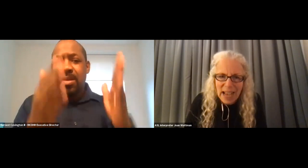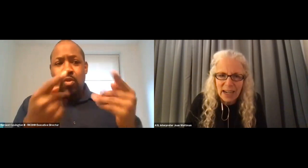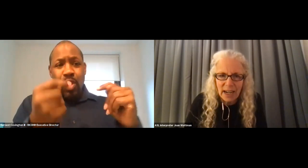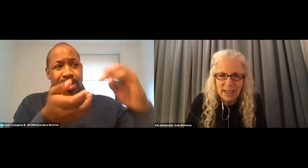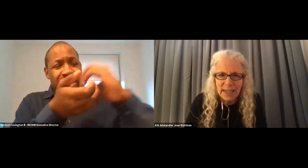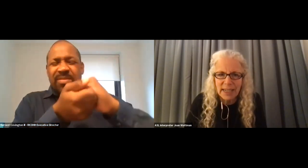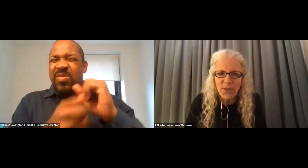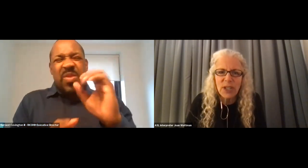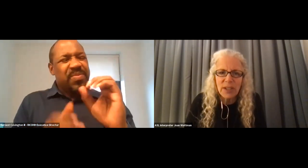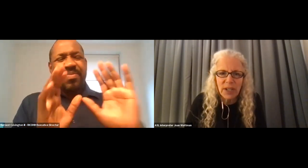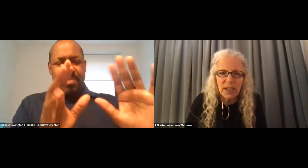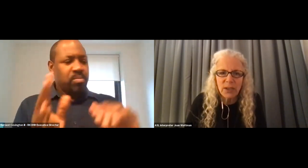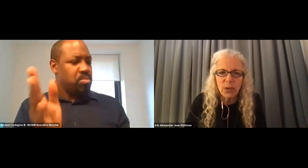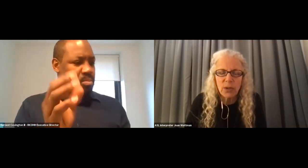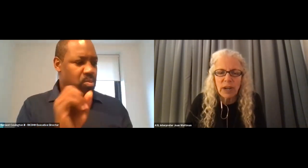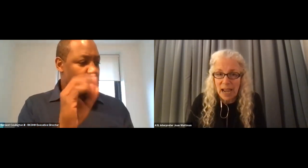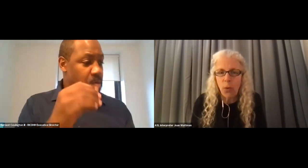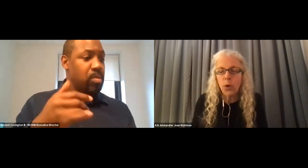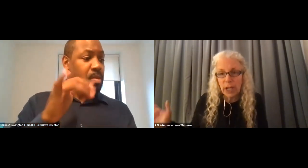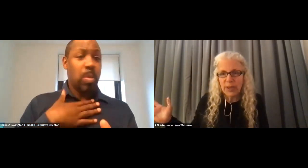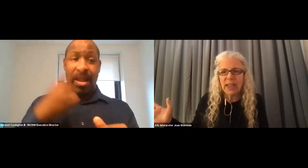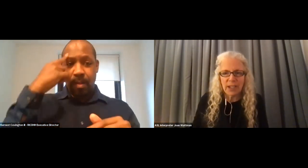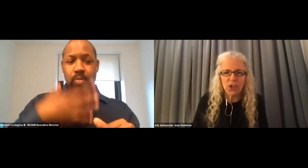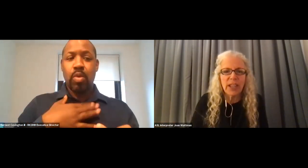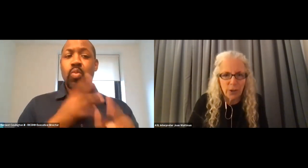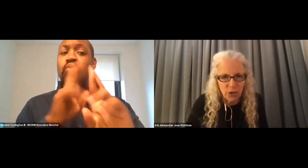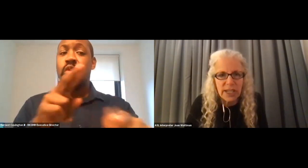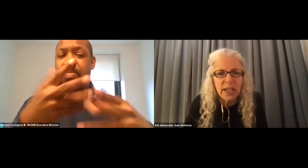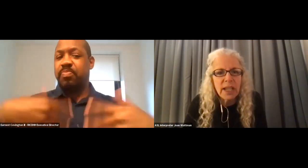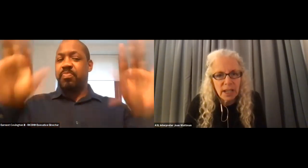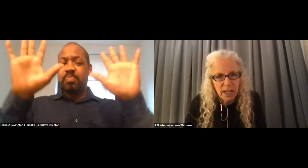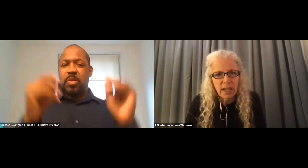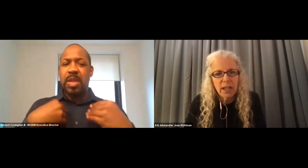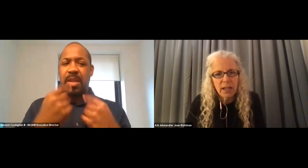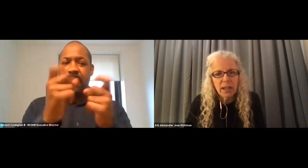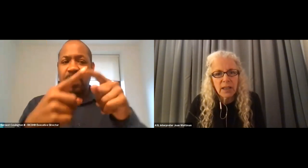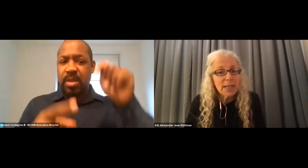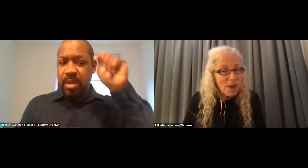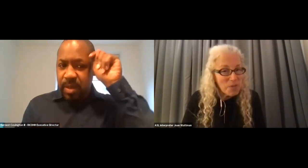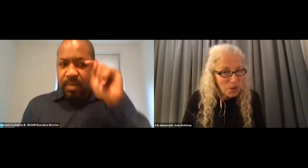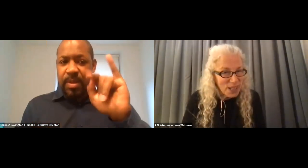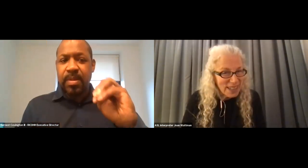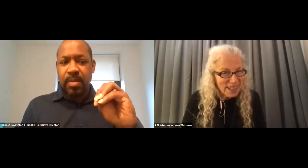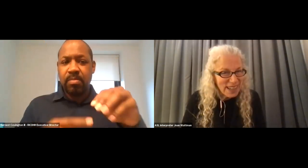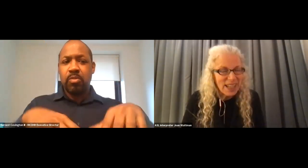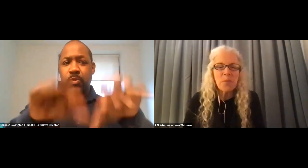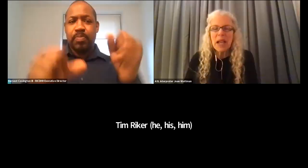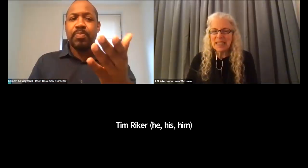decided on a date. It's very difficult right now working with the legislators. That's my report. I'll give it back to